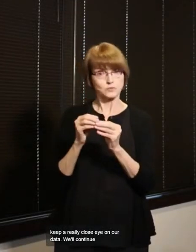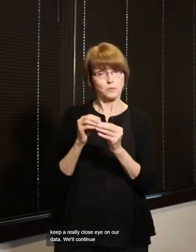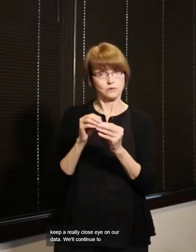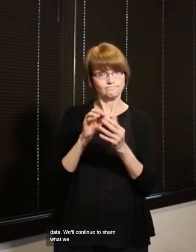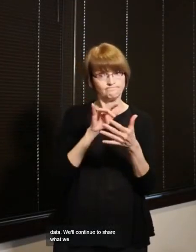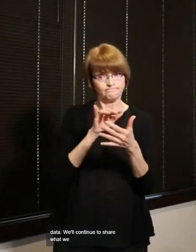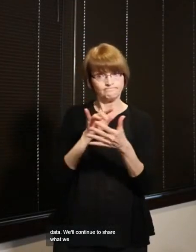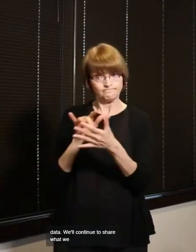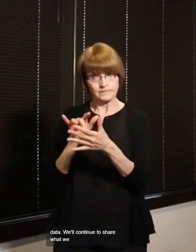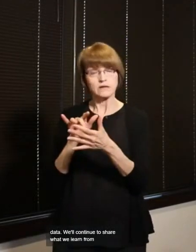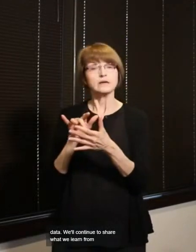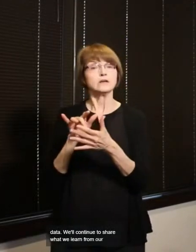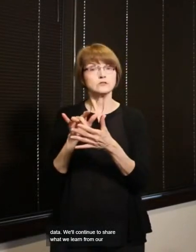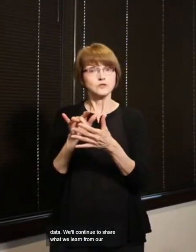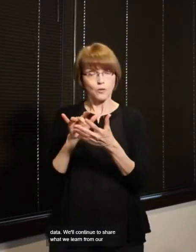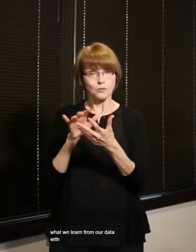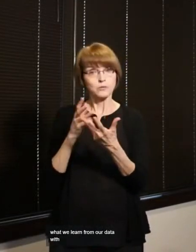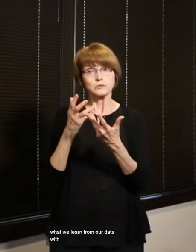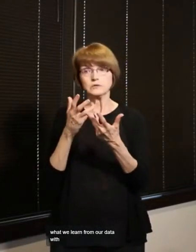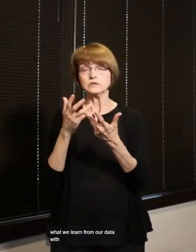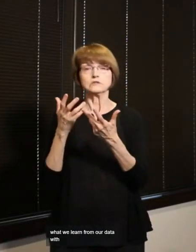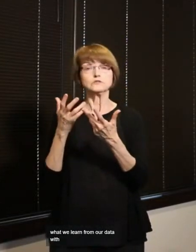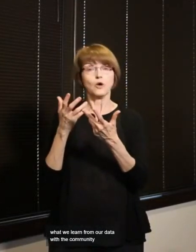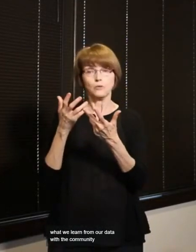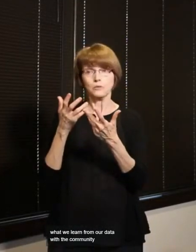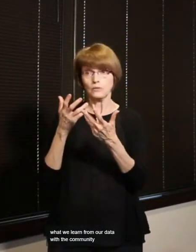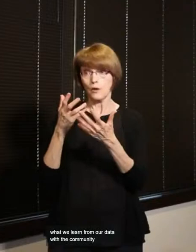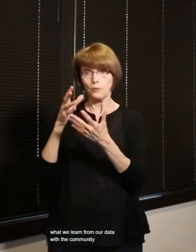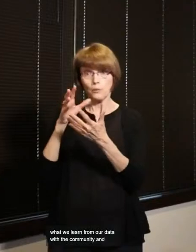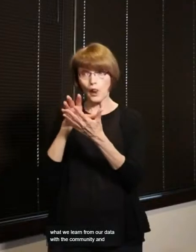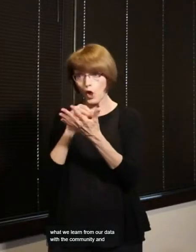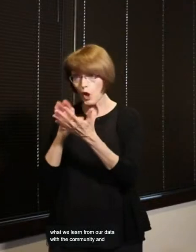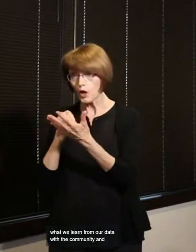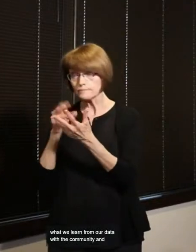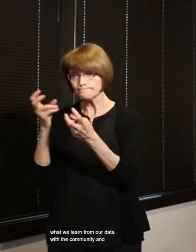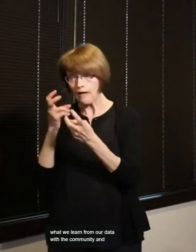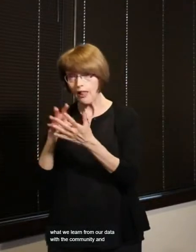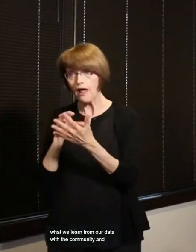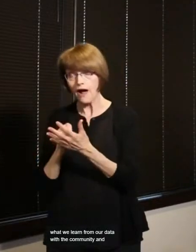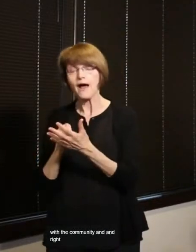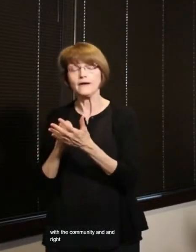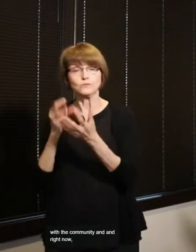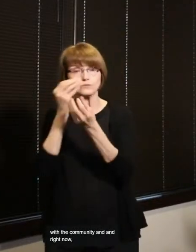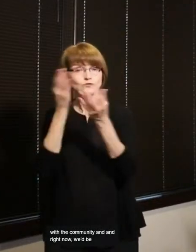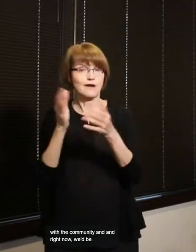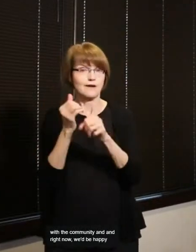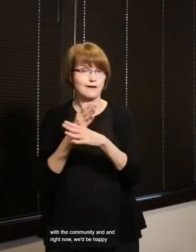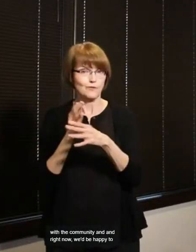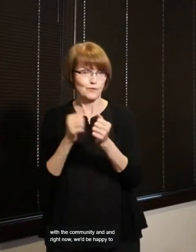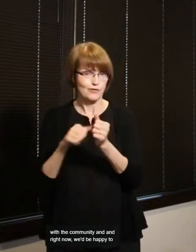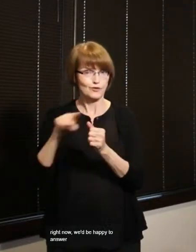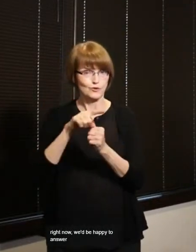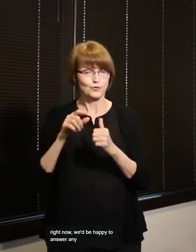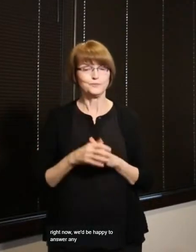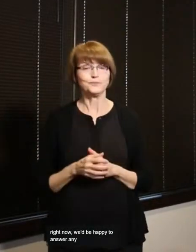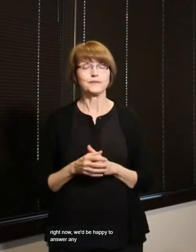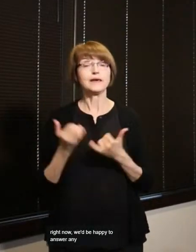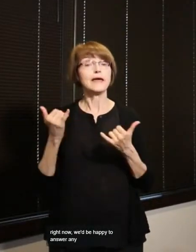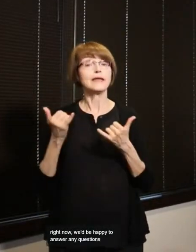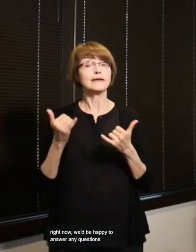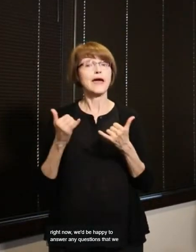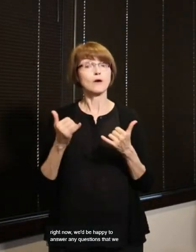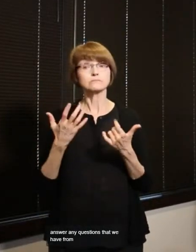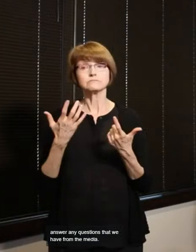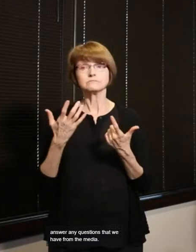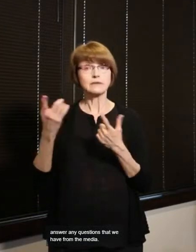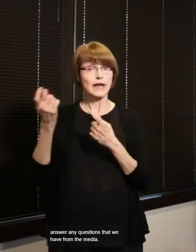share what we learn from our data with the community. And right now, we'd be happy to answer any questions that we have from